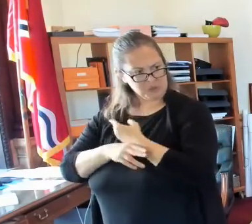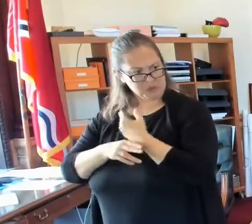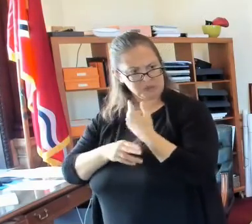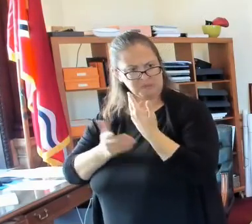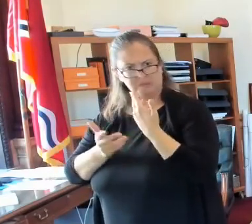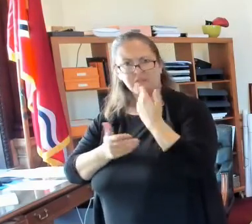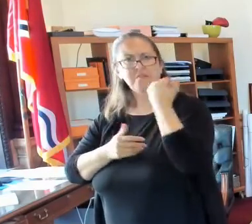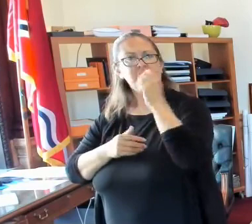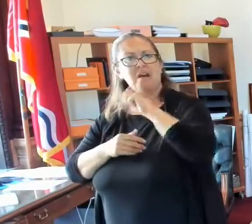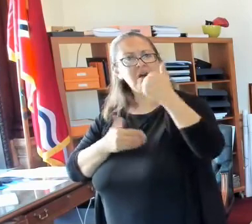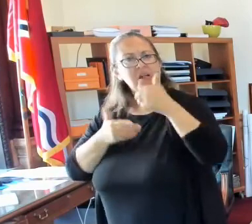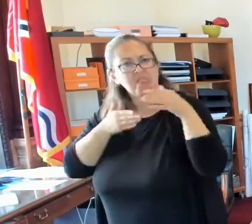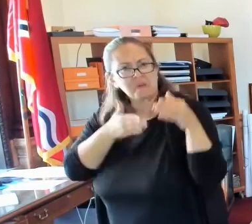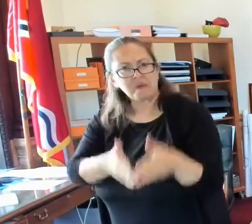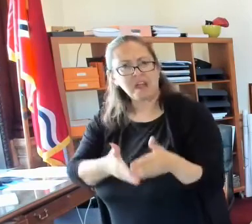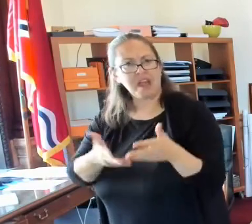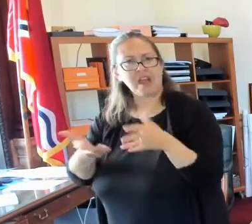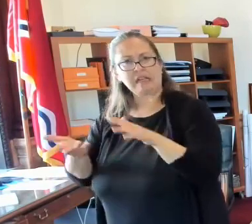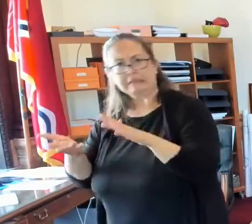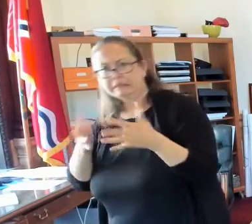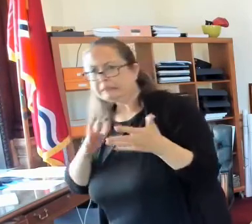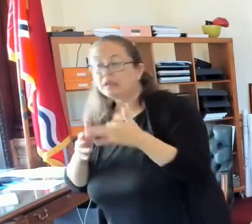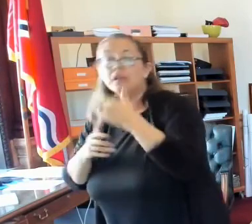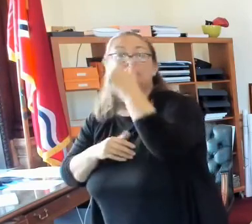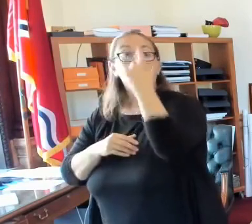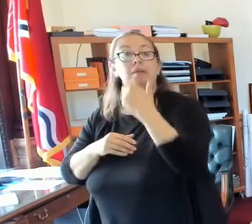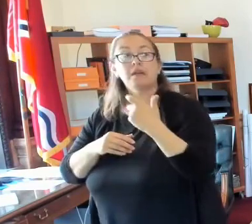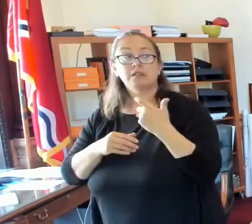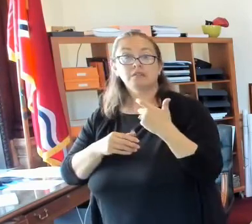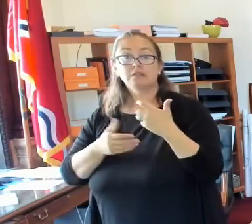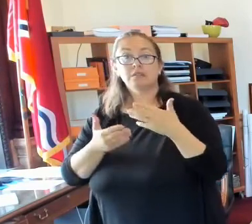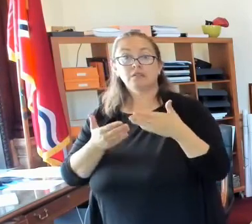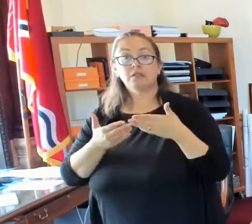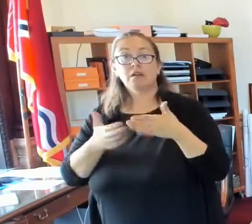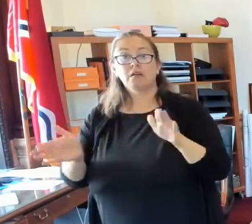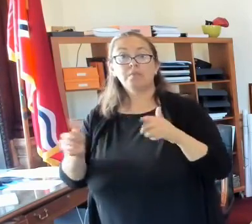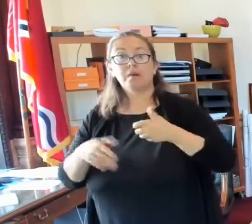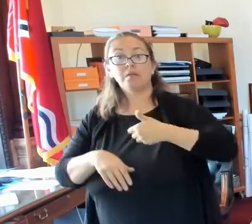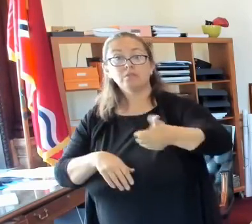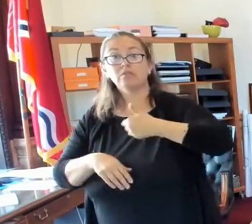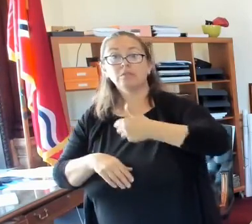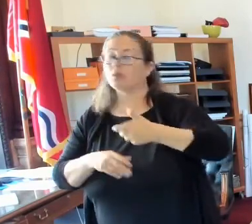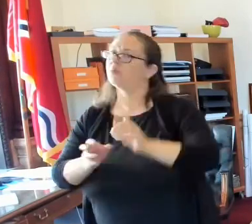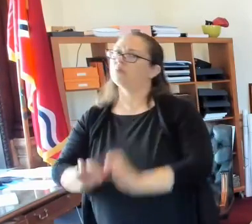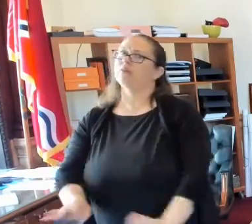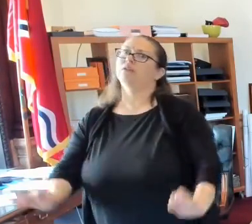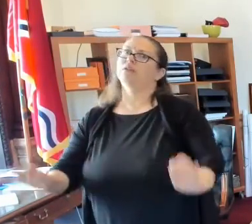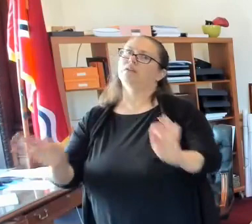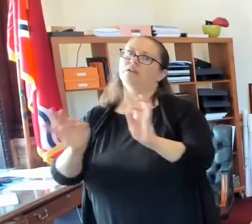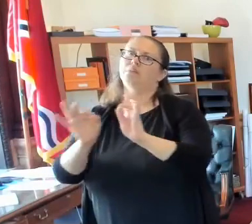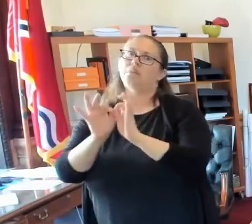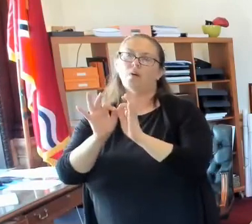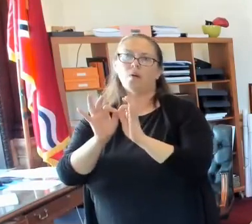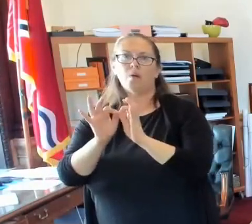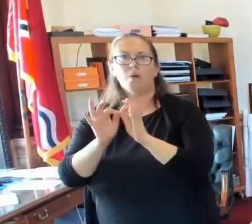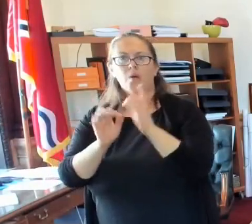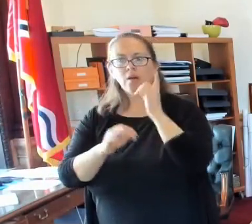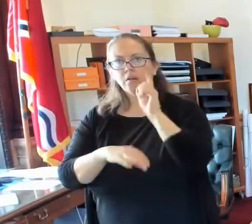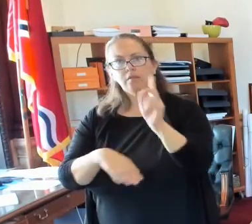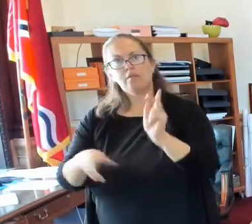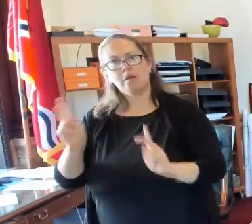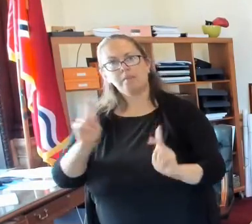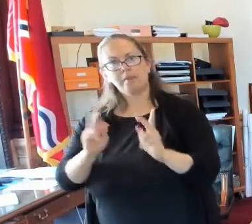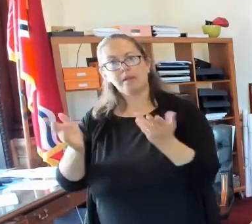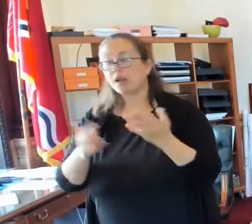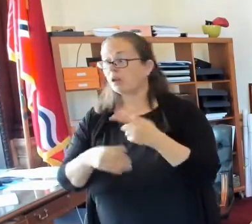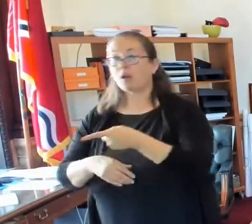transportation, because we know that public transportation is really important to people, and we don't want to sit on